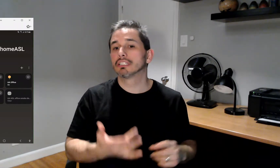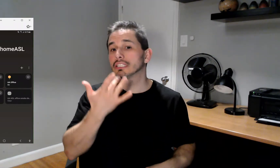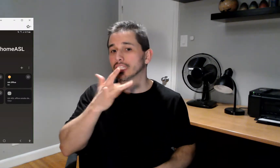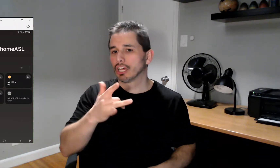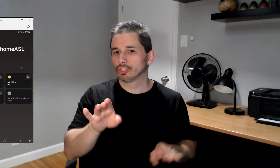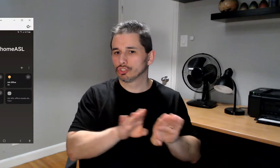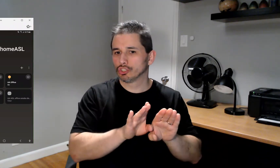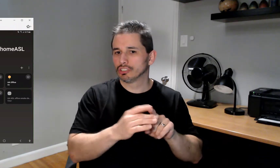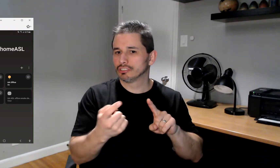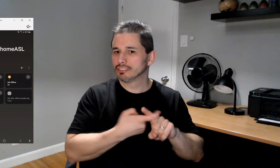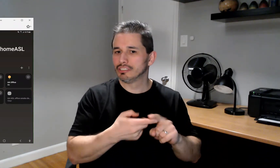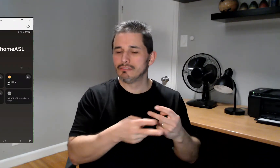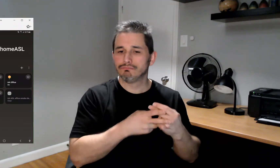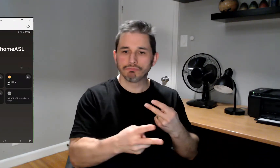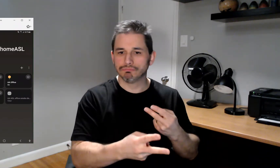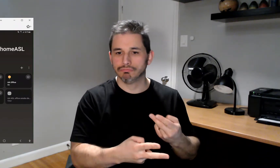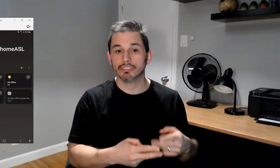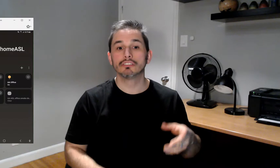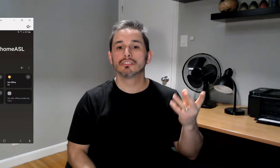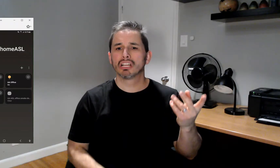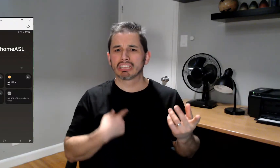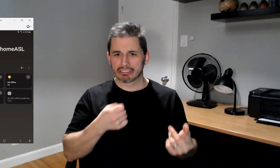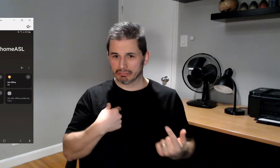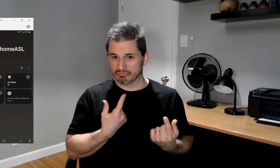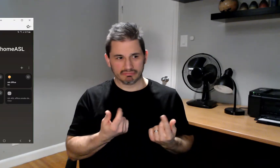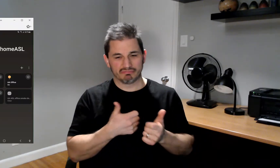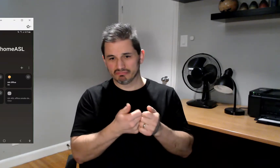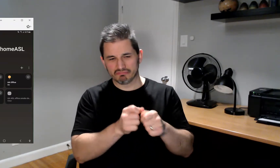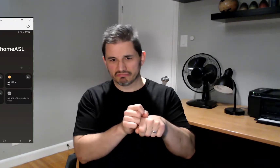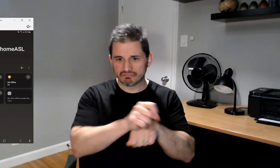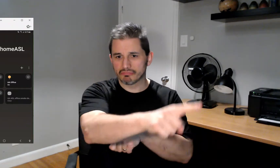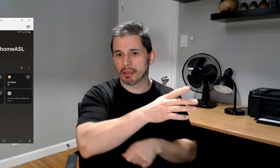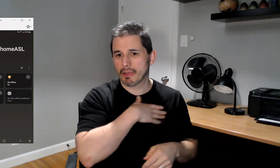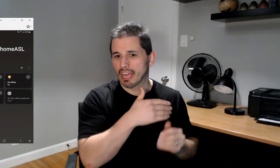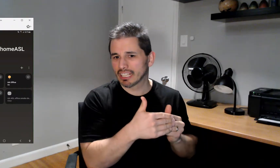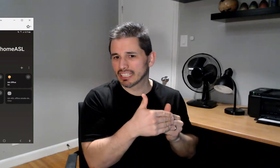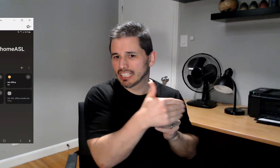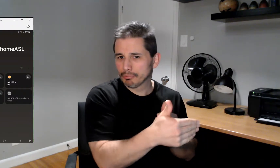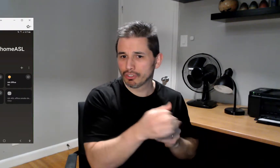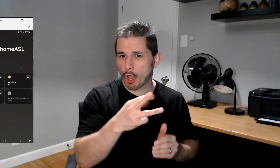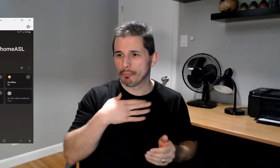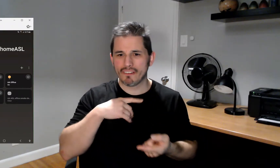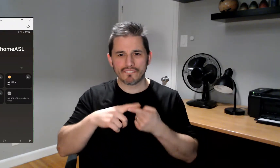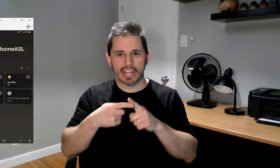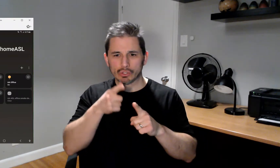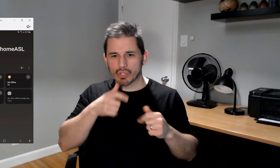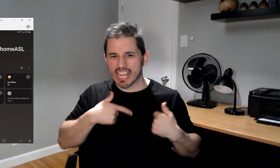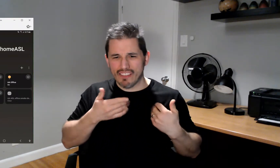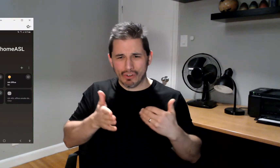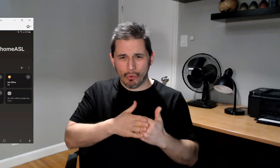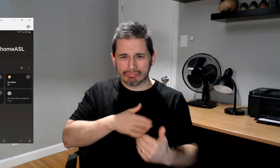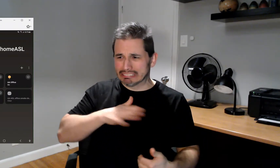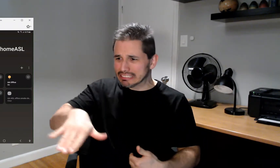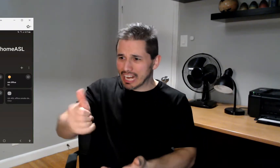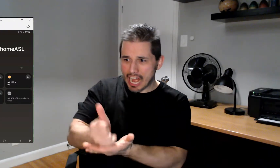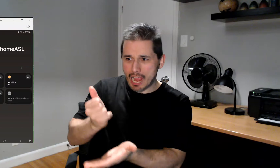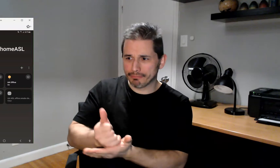Who's going to save my dog? Well, then the door is automatically unlocked. And then I can text my neighbor and say, hey, do you